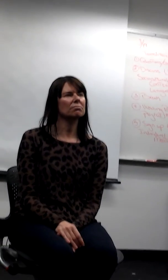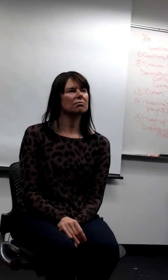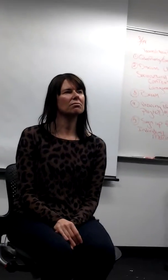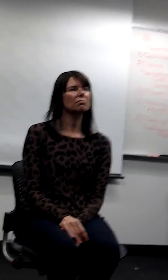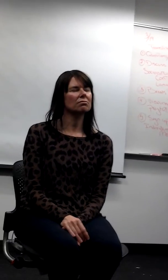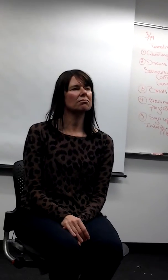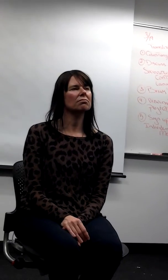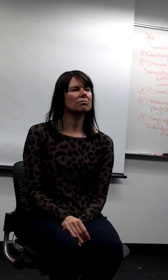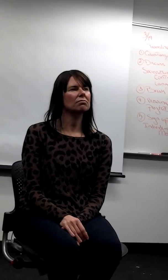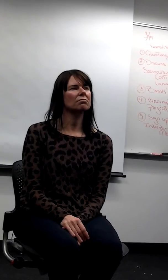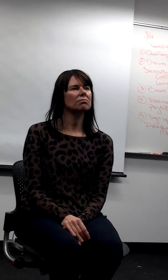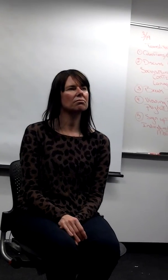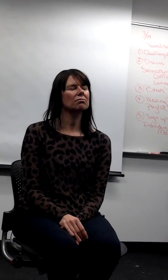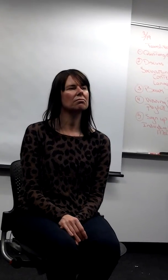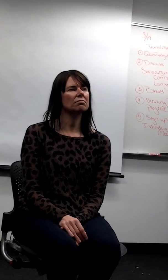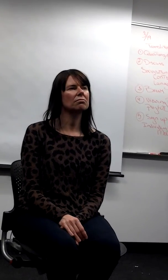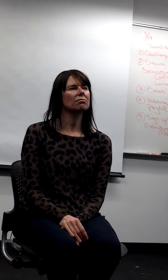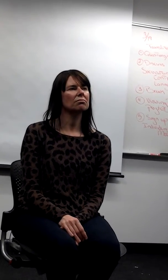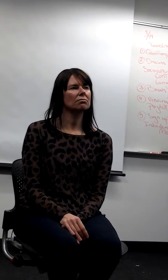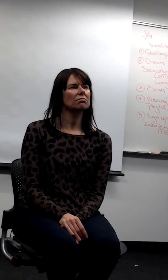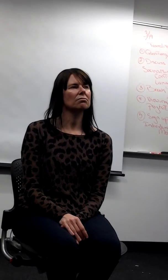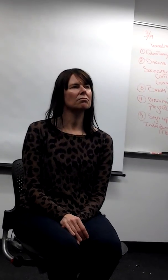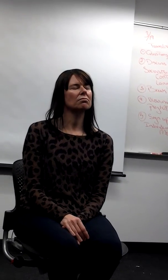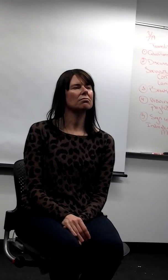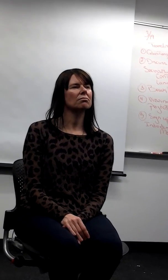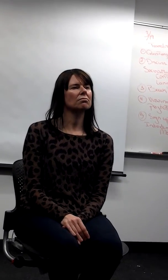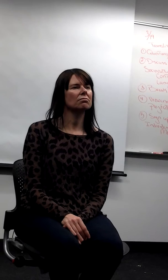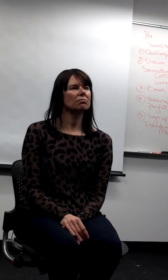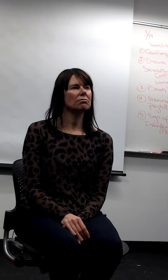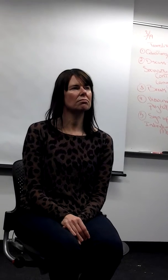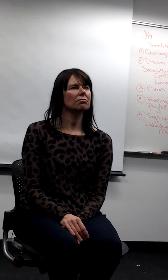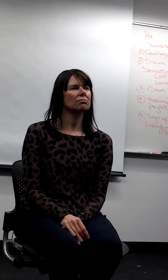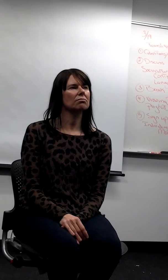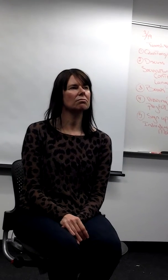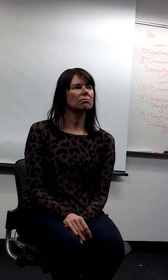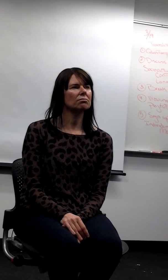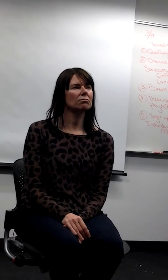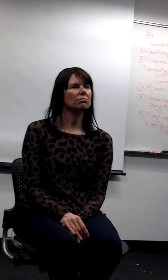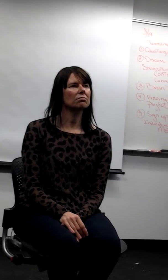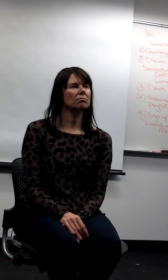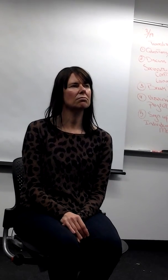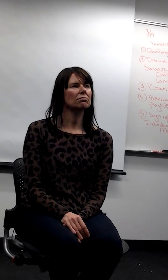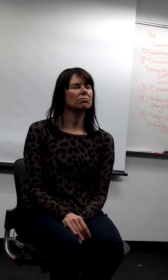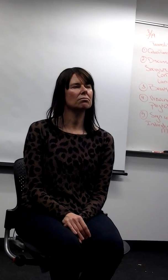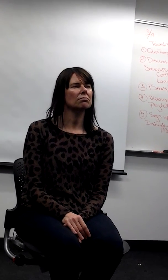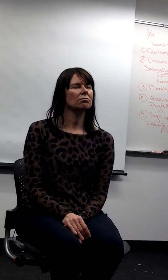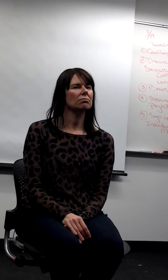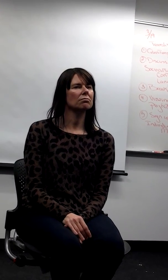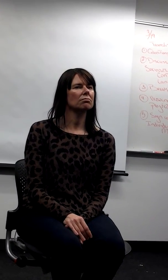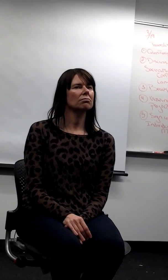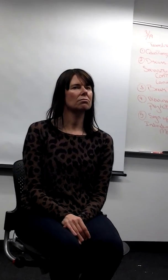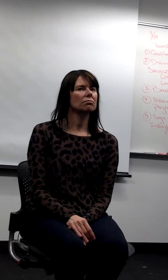grade, around there. Again, it was mainstreamed. It was oral. I was by myself. I had no one to communicate